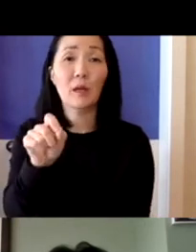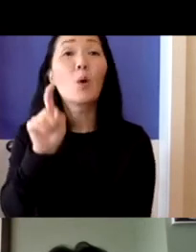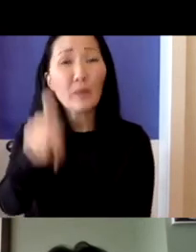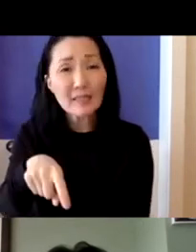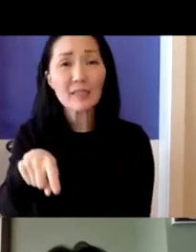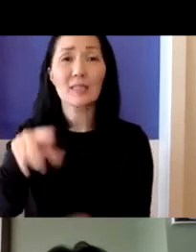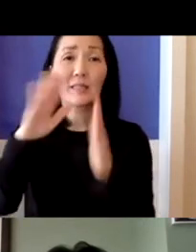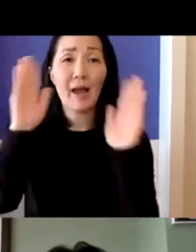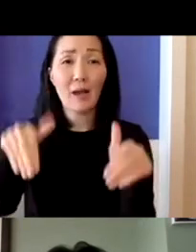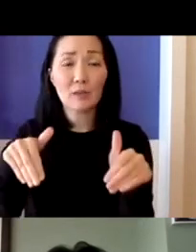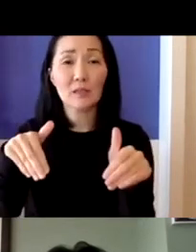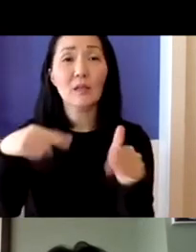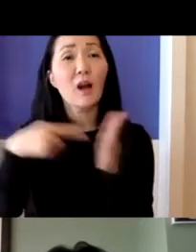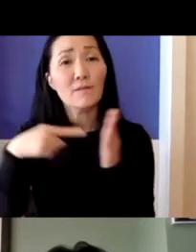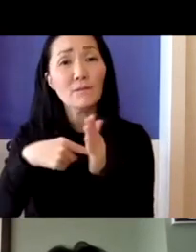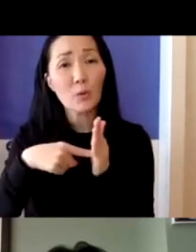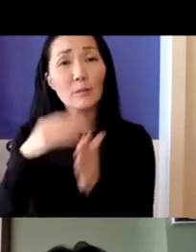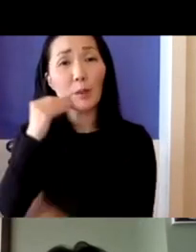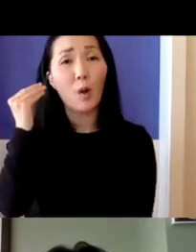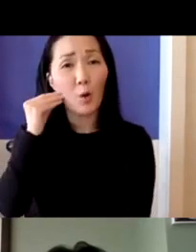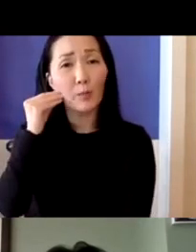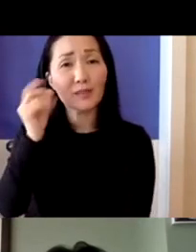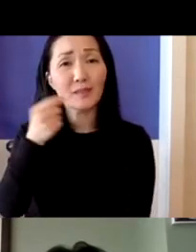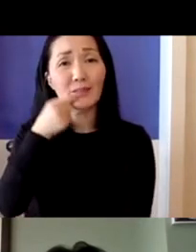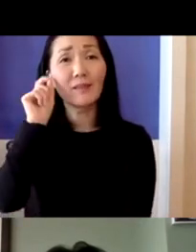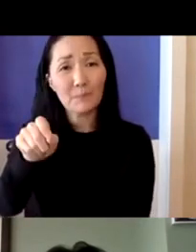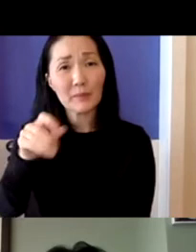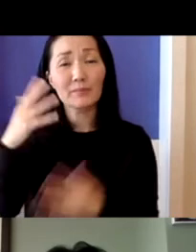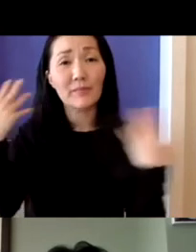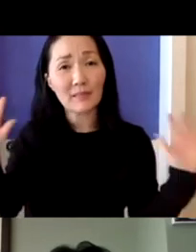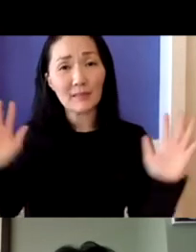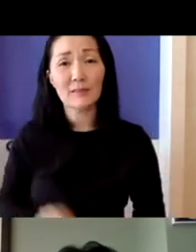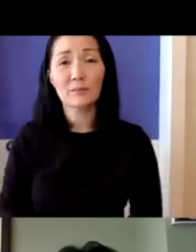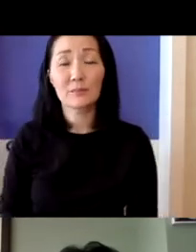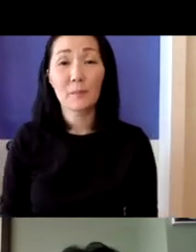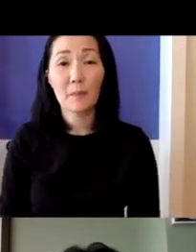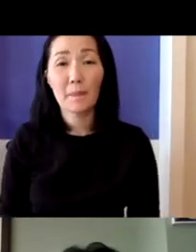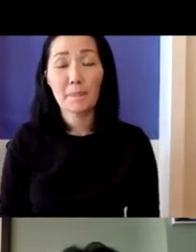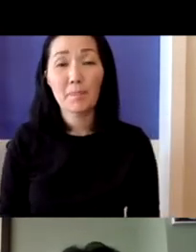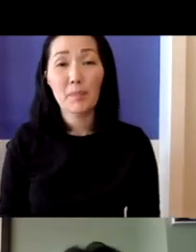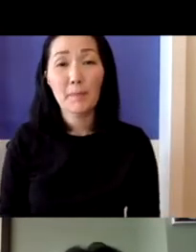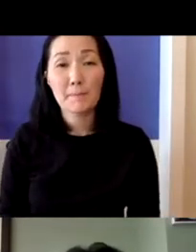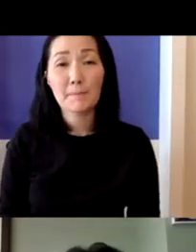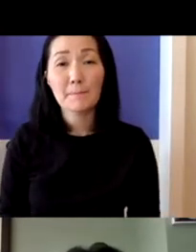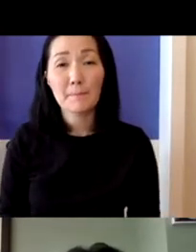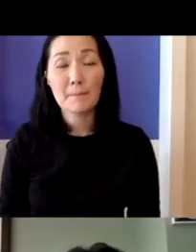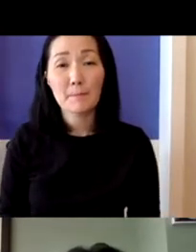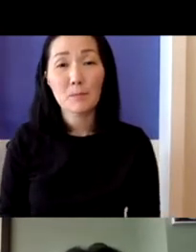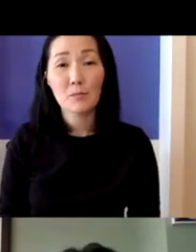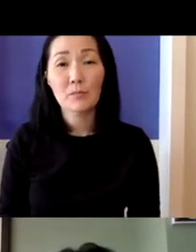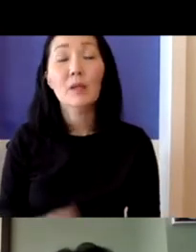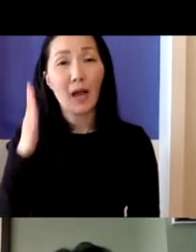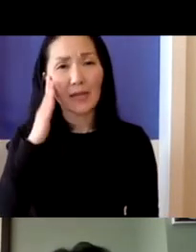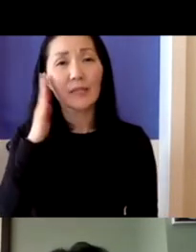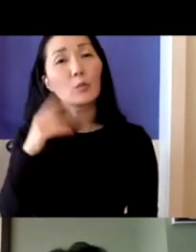yesterday. But I'll also add to that in terms of safe supply, like there have been some really good shifts there. There's